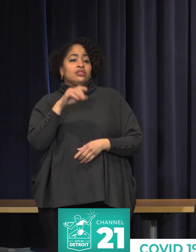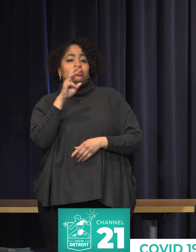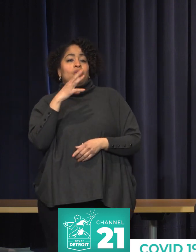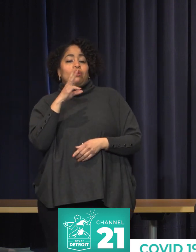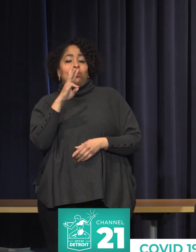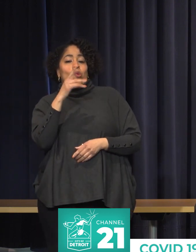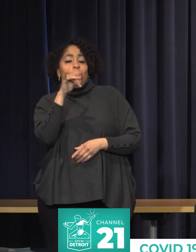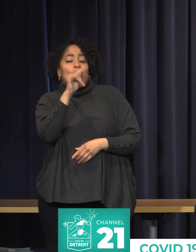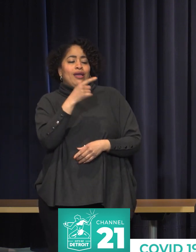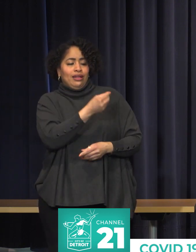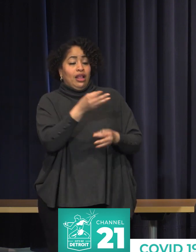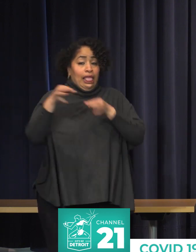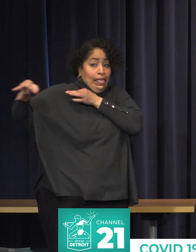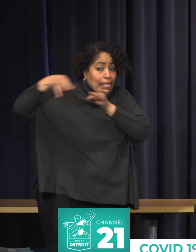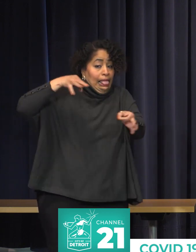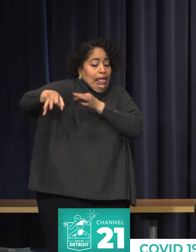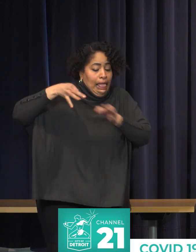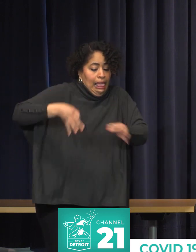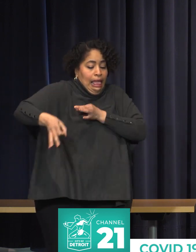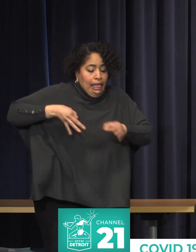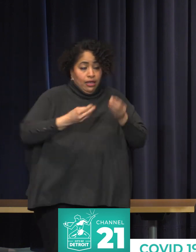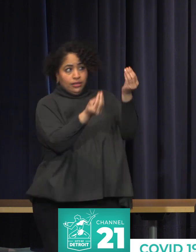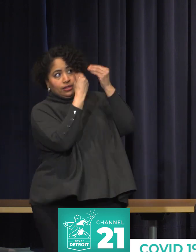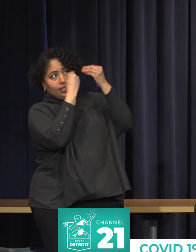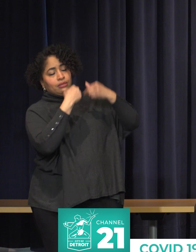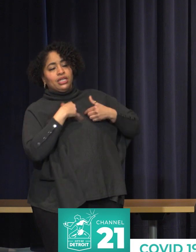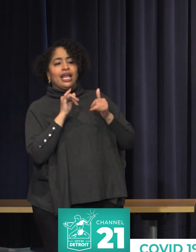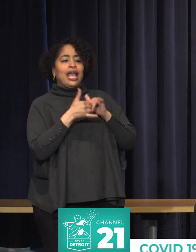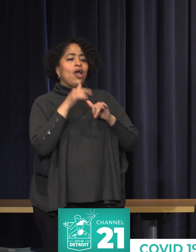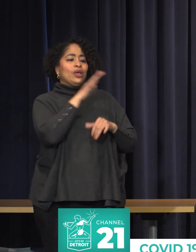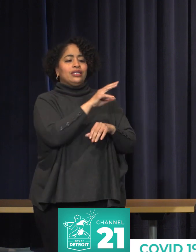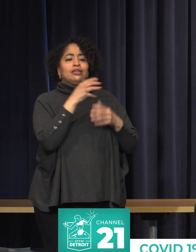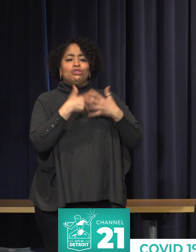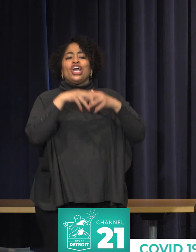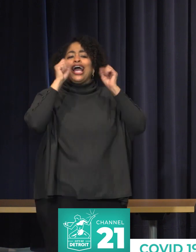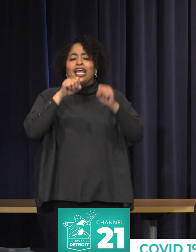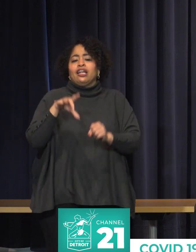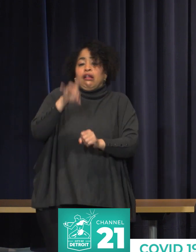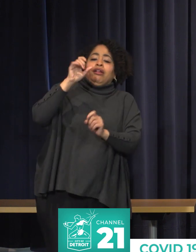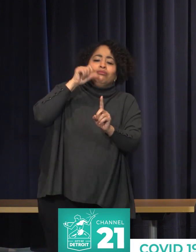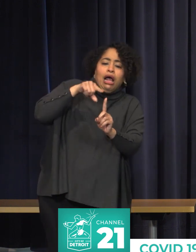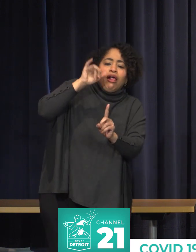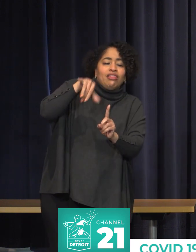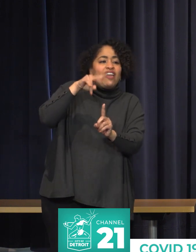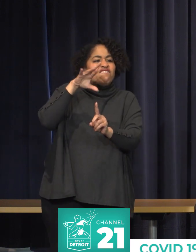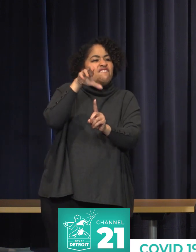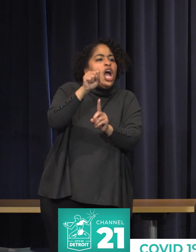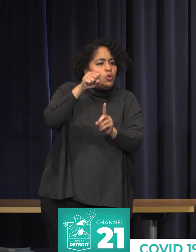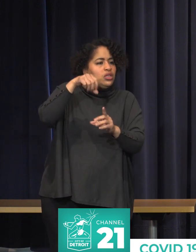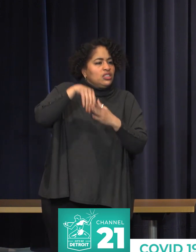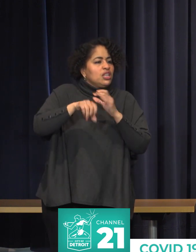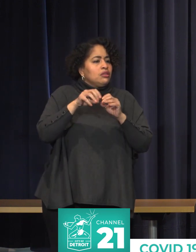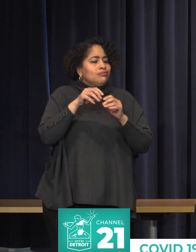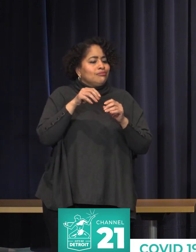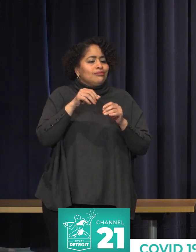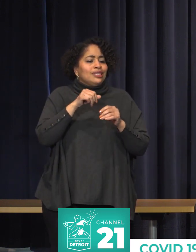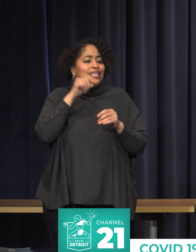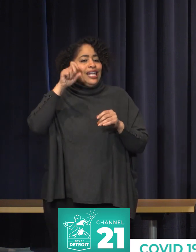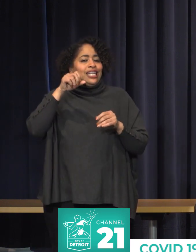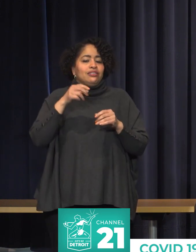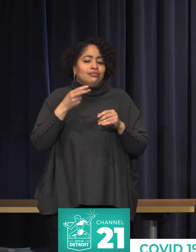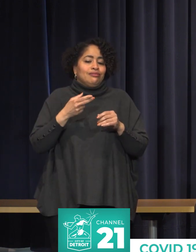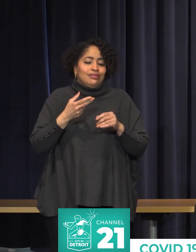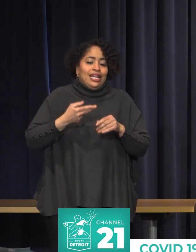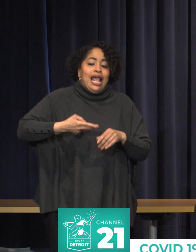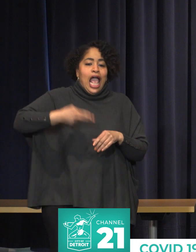molecular measurement and why his machine can spot the virus in the structure immediately as opposed to needing the higher viral loads later